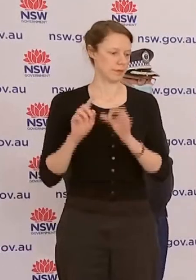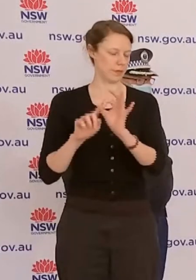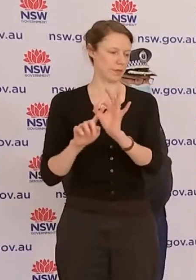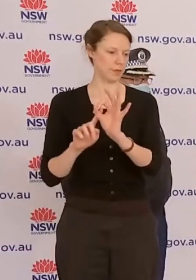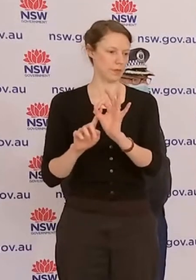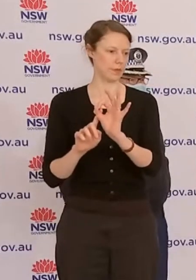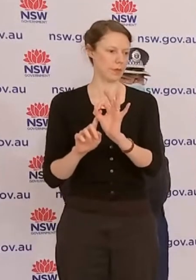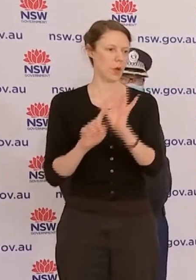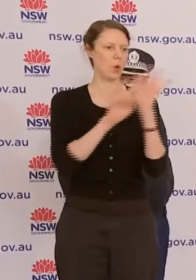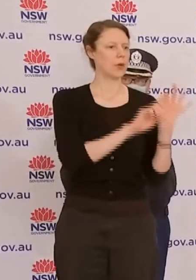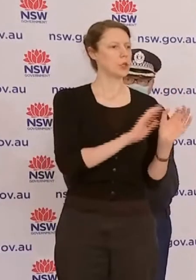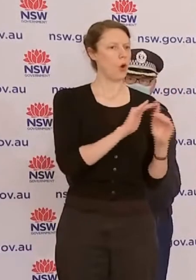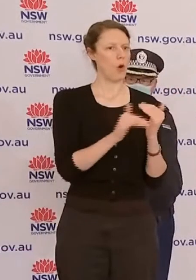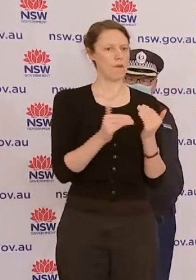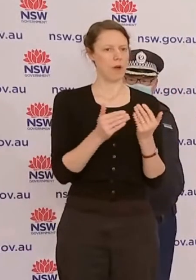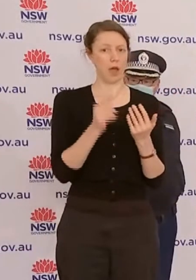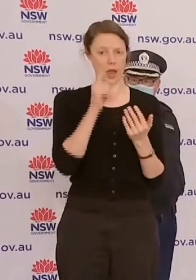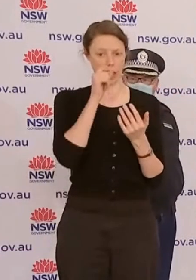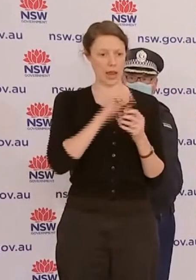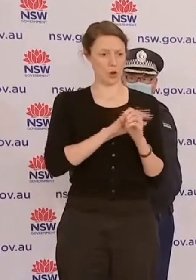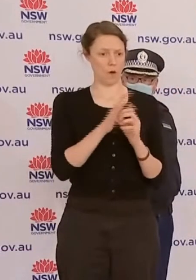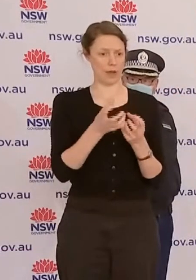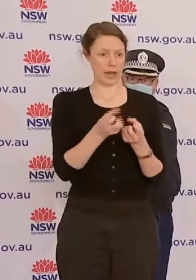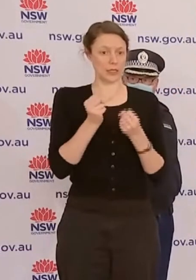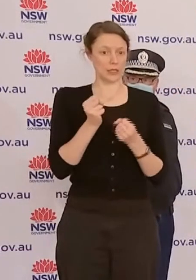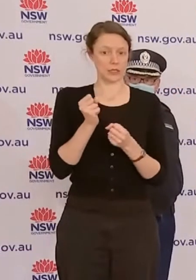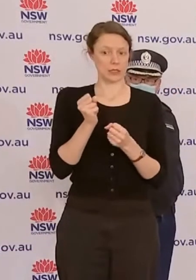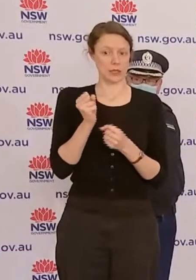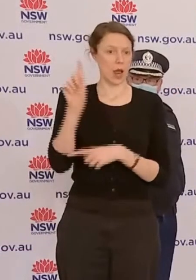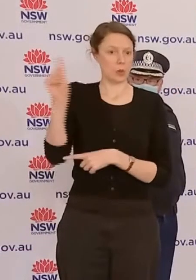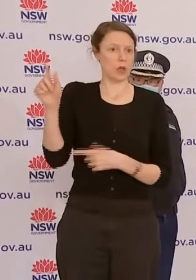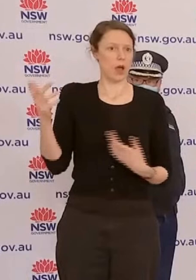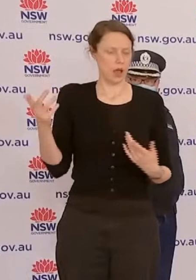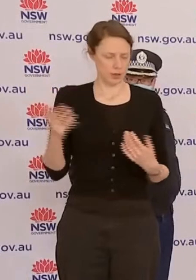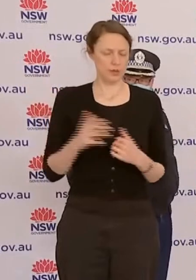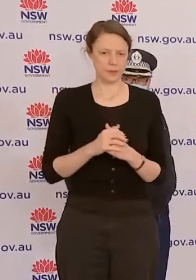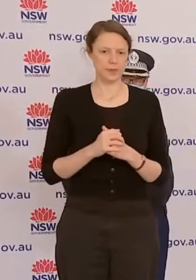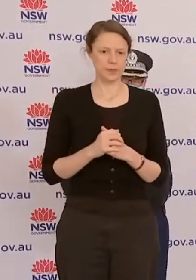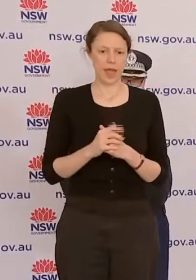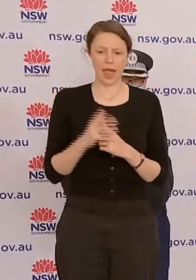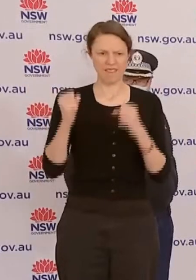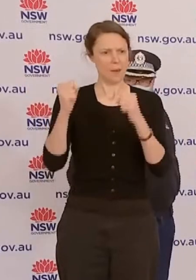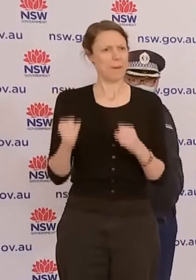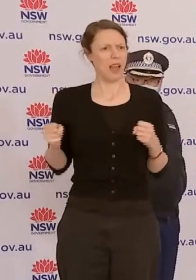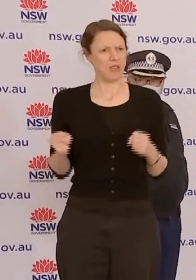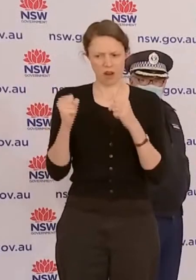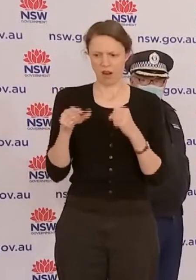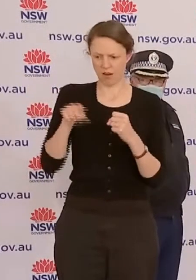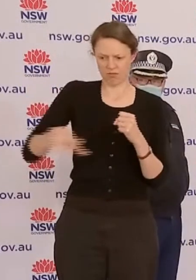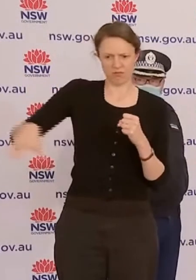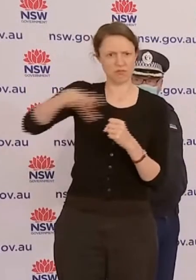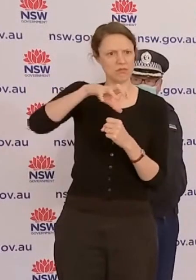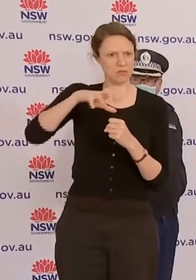just back to the playground. Last lockdown, playgrounds were taped off and kids couldn't play in them. Same with adult